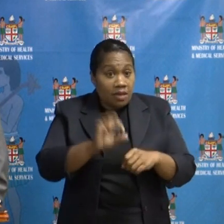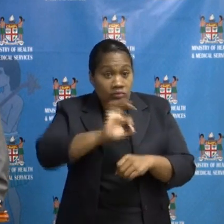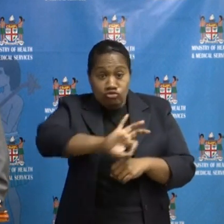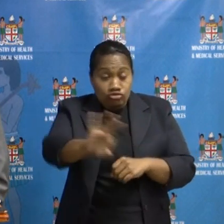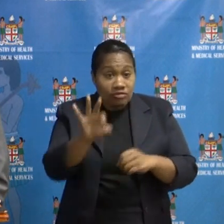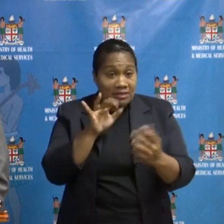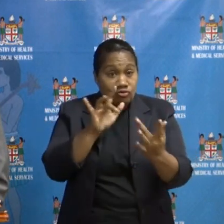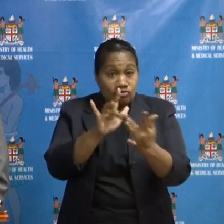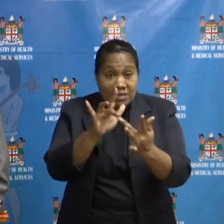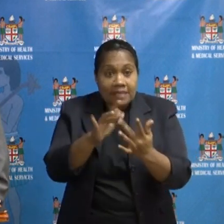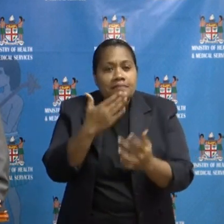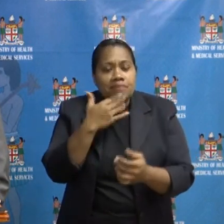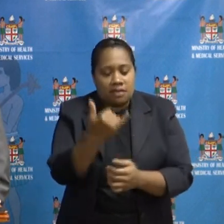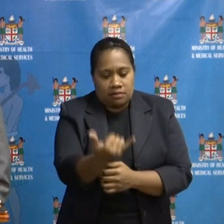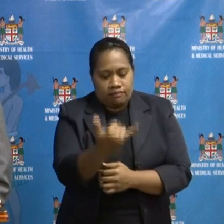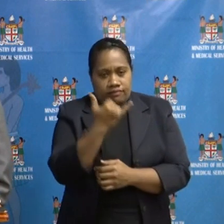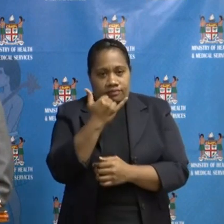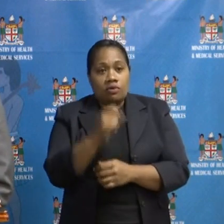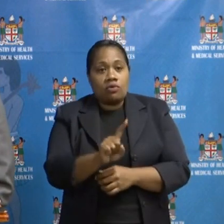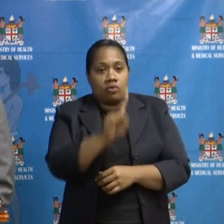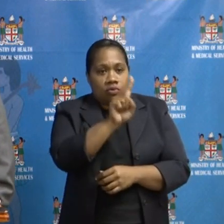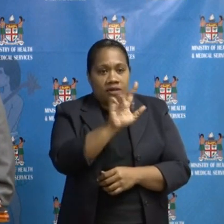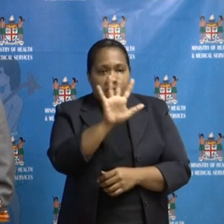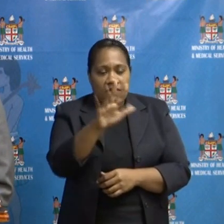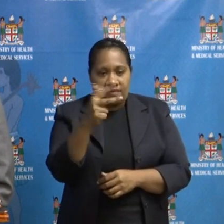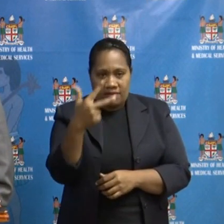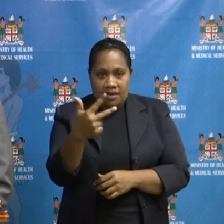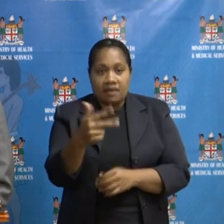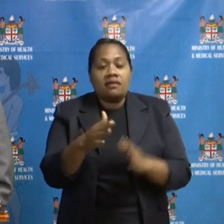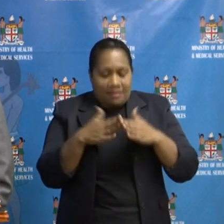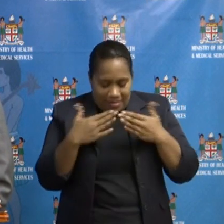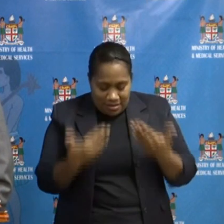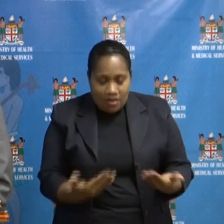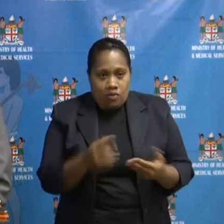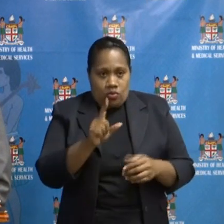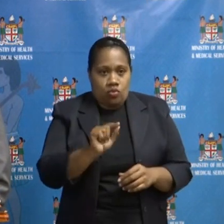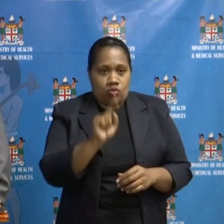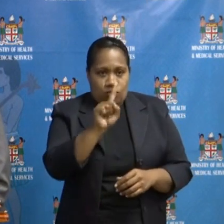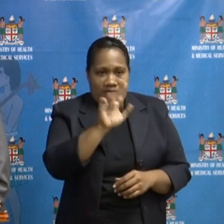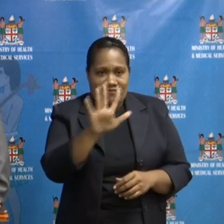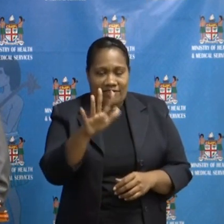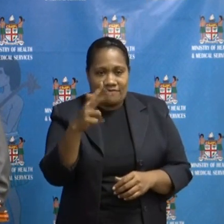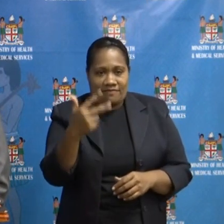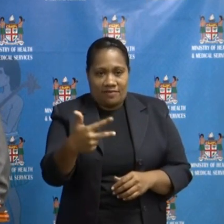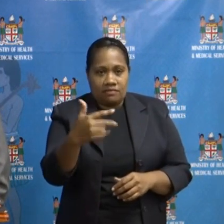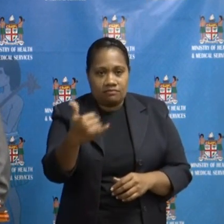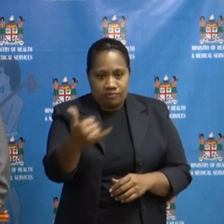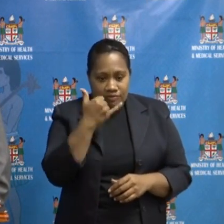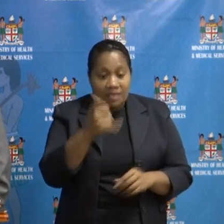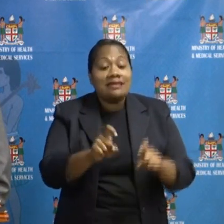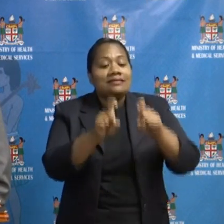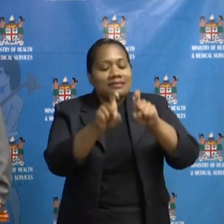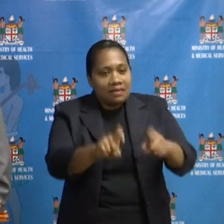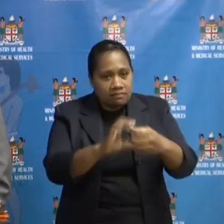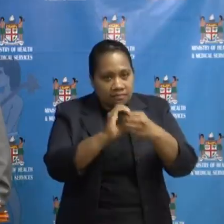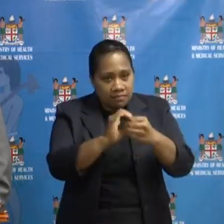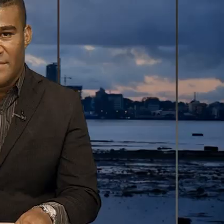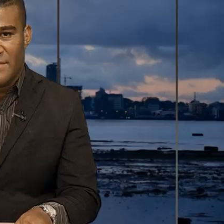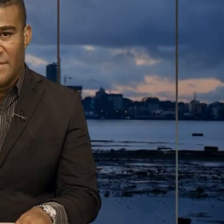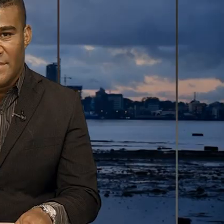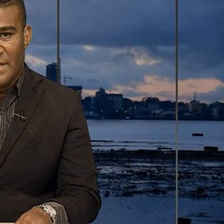call 158. Please do it right now. And stay home until the Ministry of Health and Medical Service can check